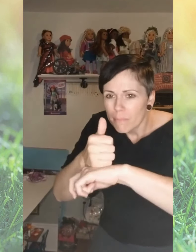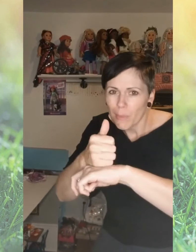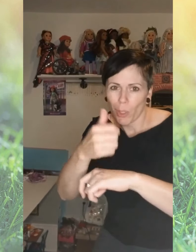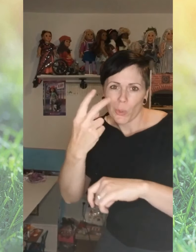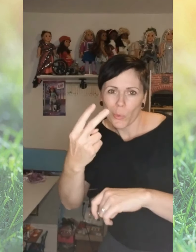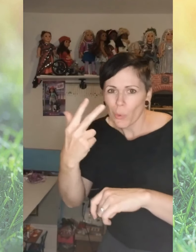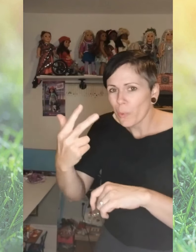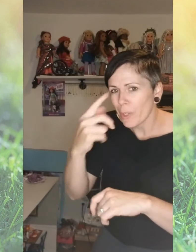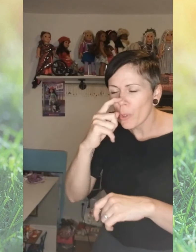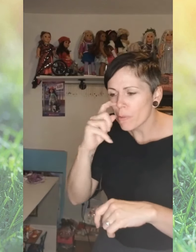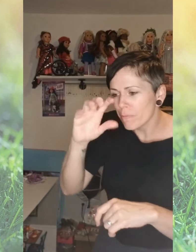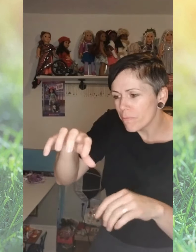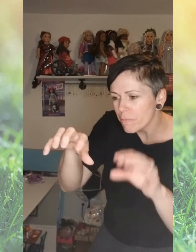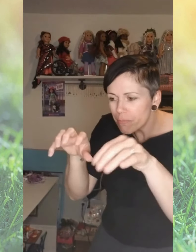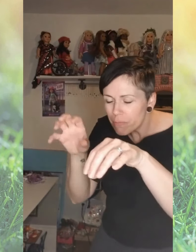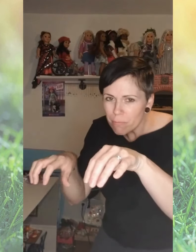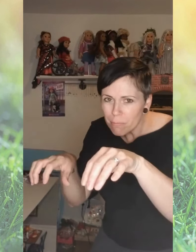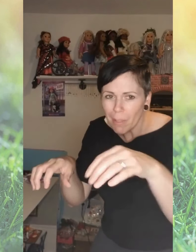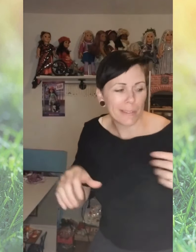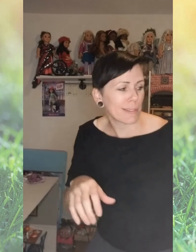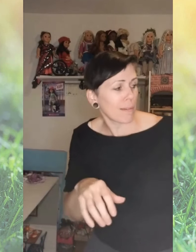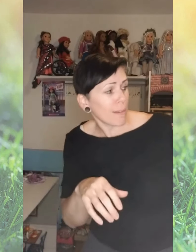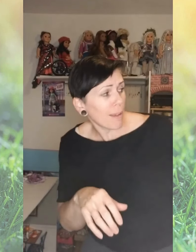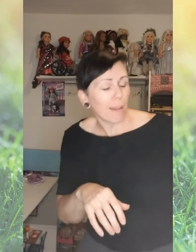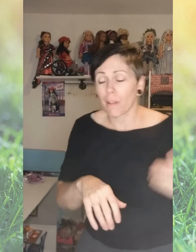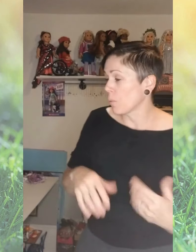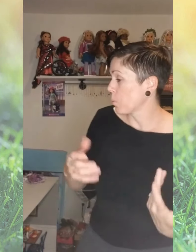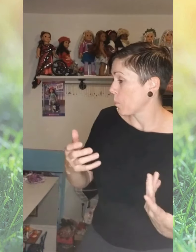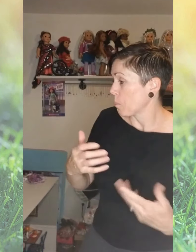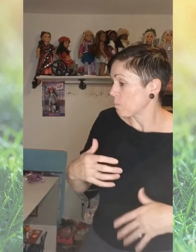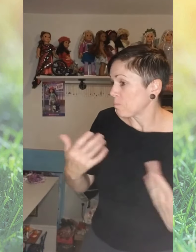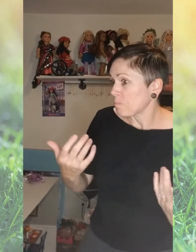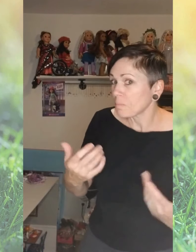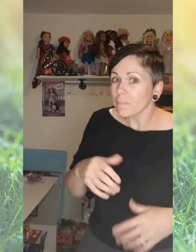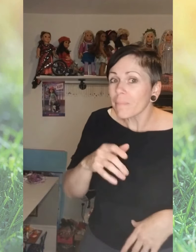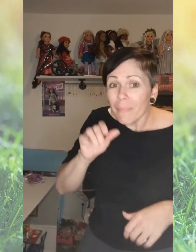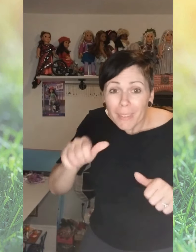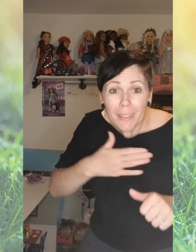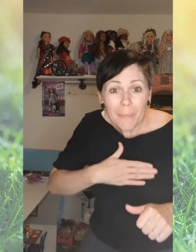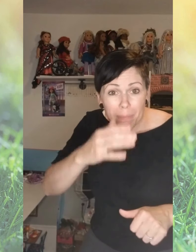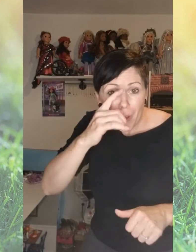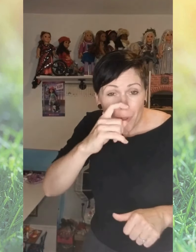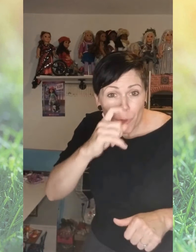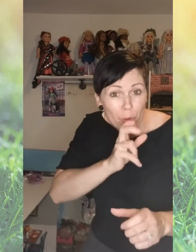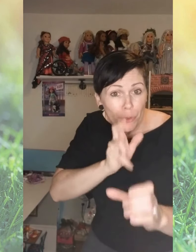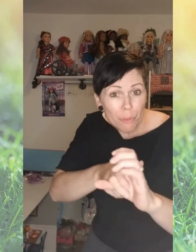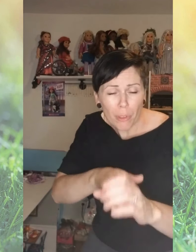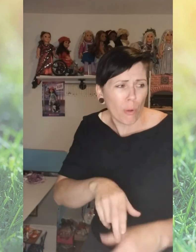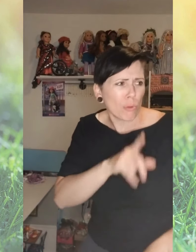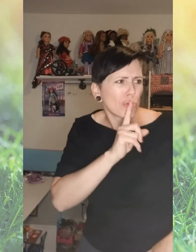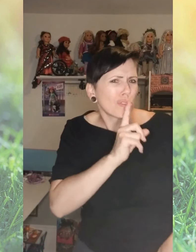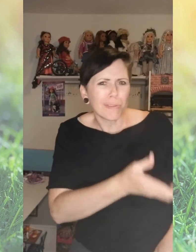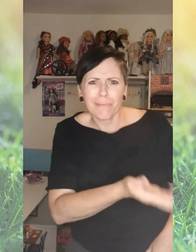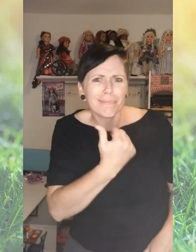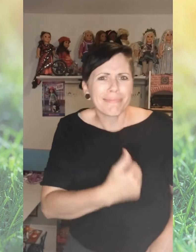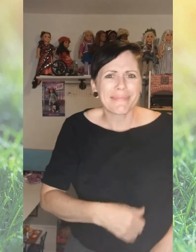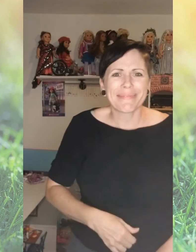You're like, "Yeah, sure. The more the merrier." And so somebody else, pops up to the table or grabs a plate and asks Luca for some